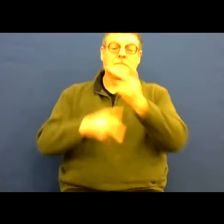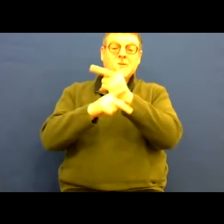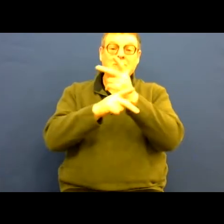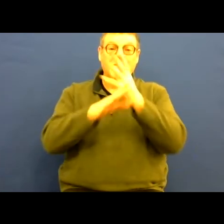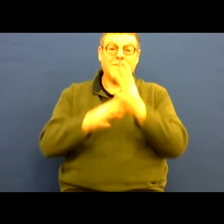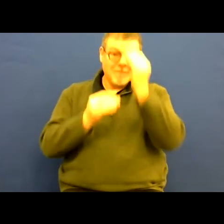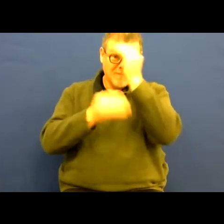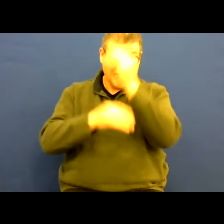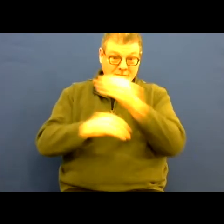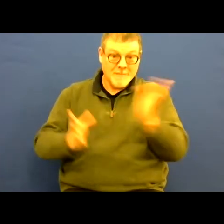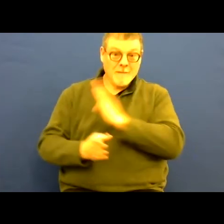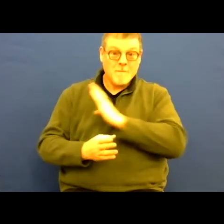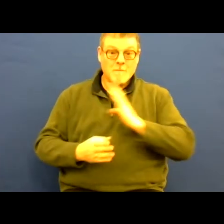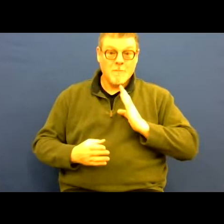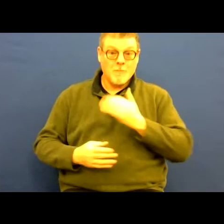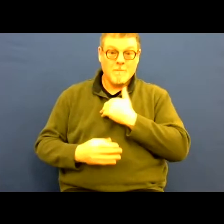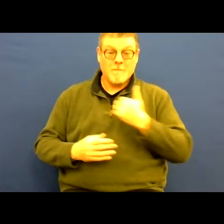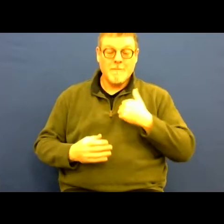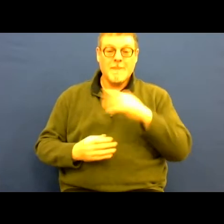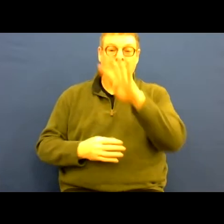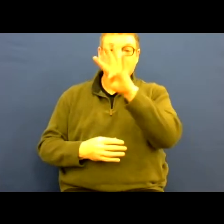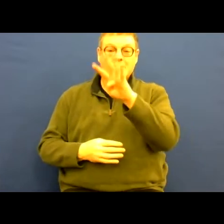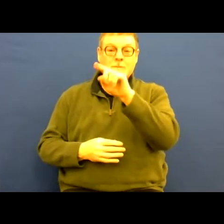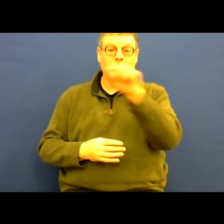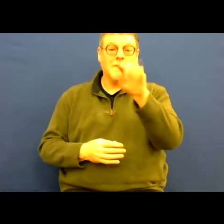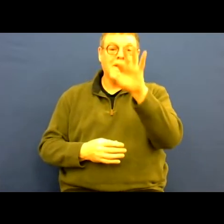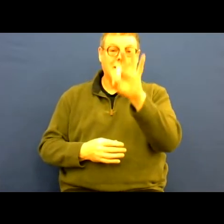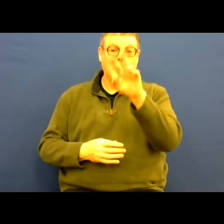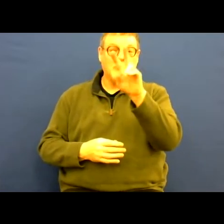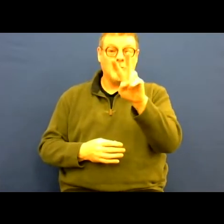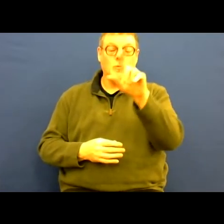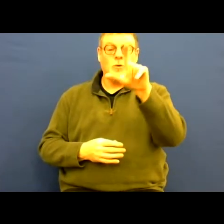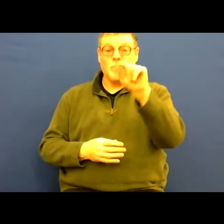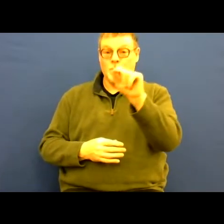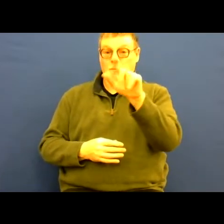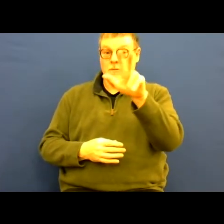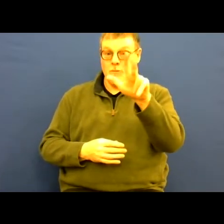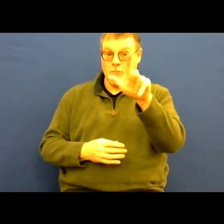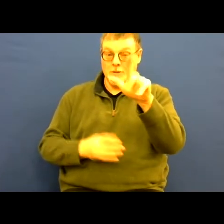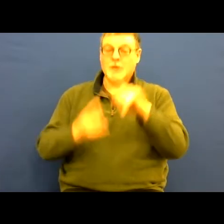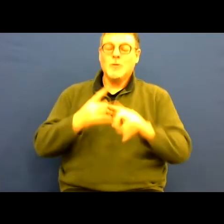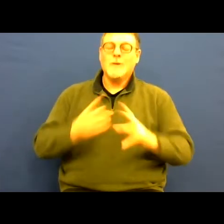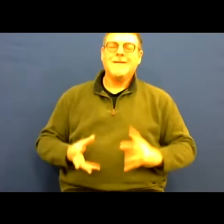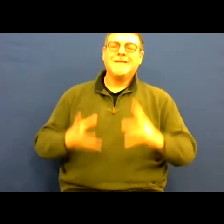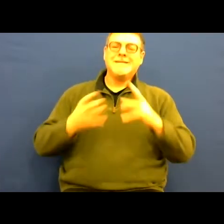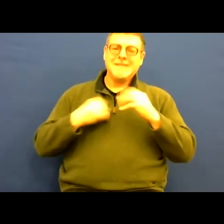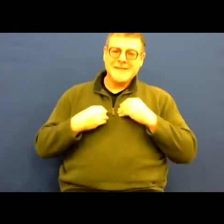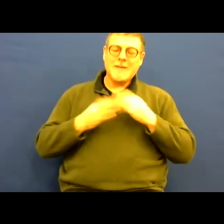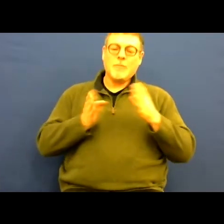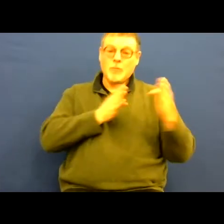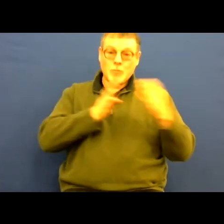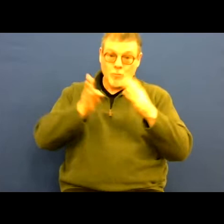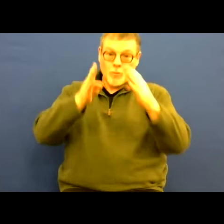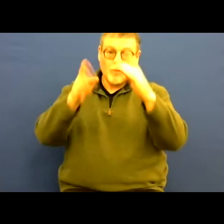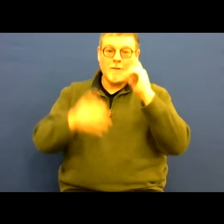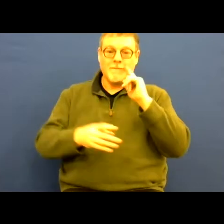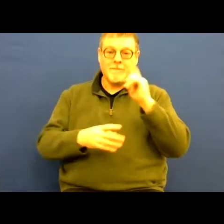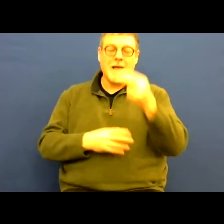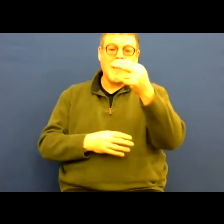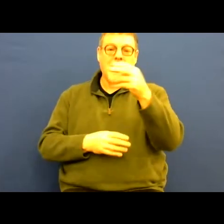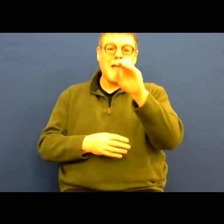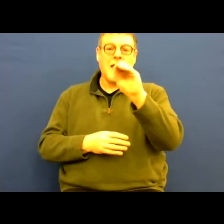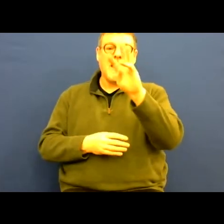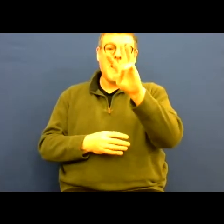fellow town board members, I have resolution 4-92, 2023 to accept the dedication of roadways for